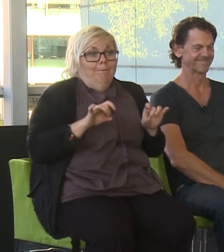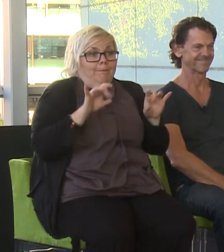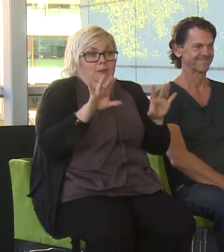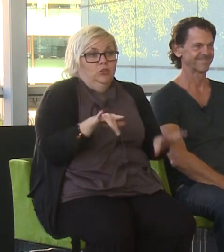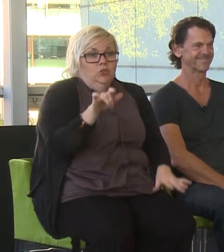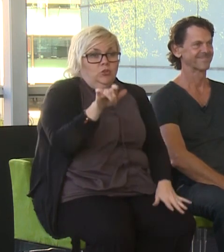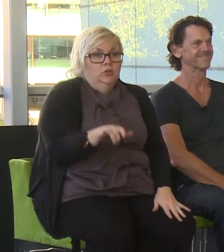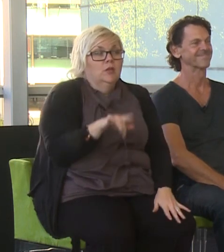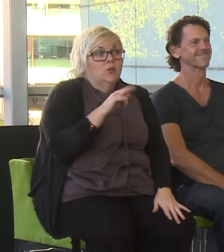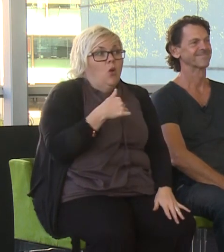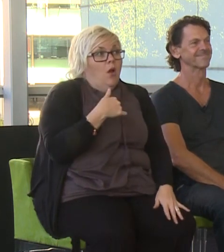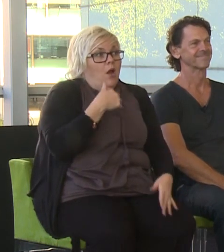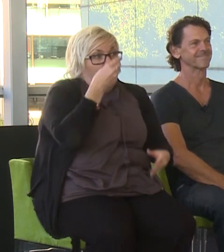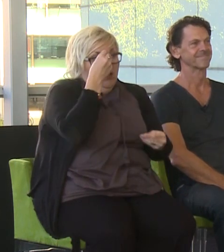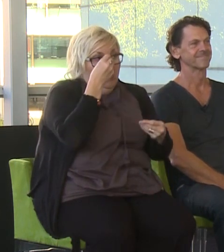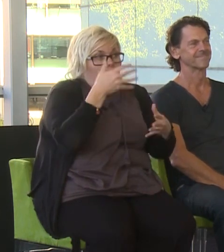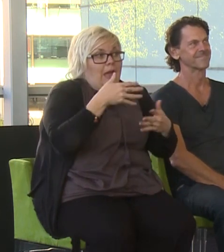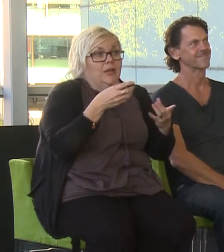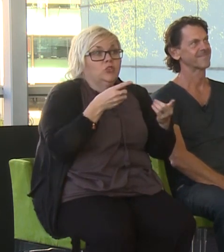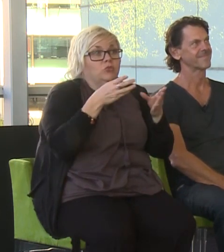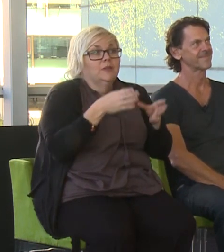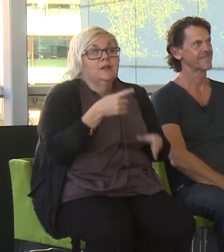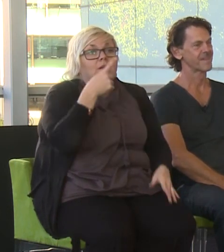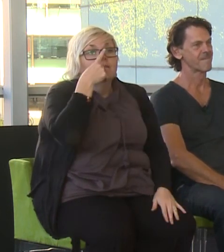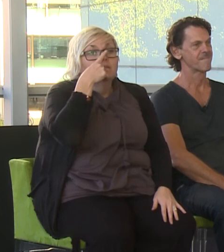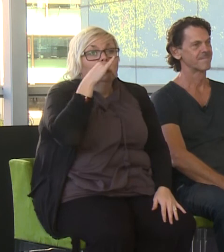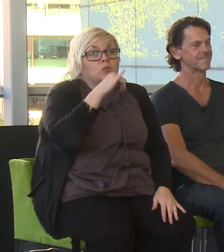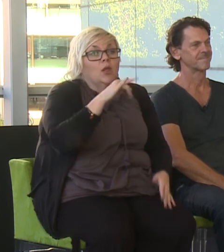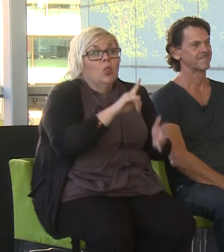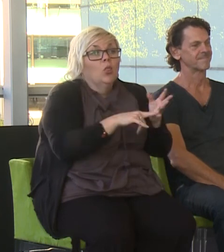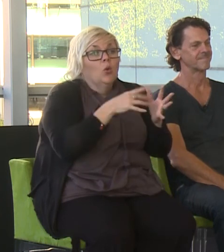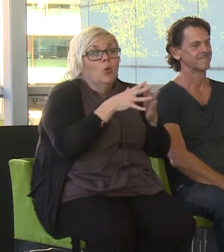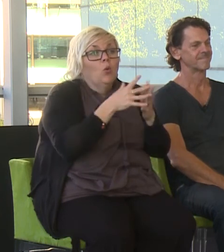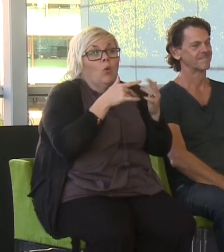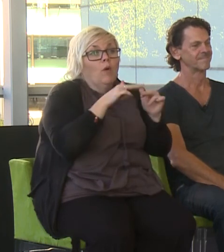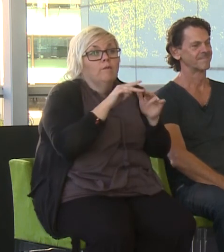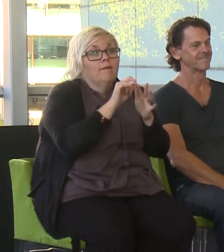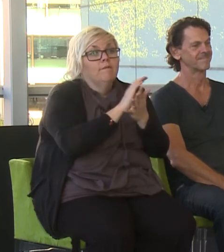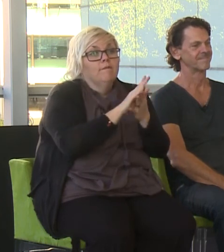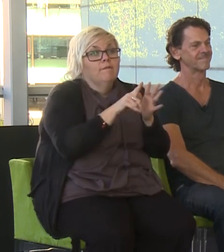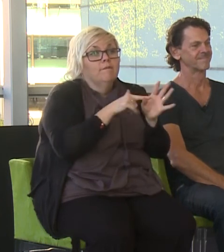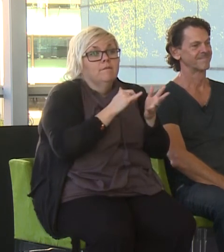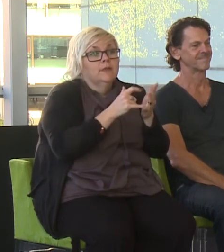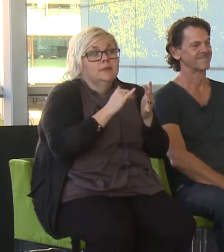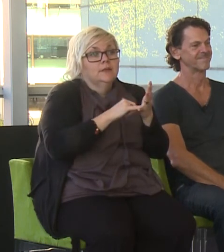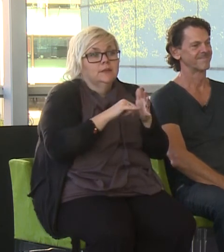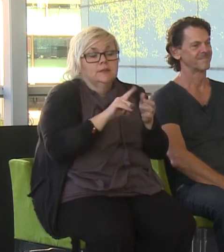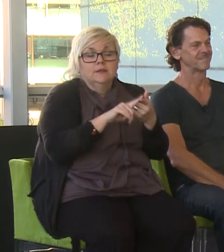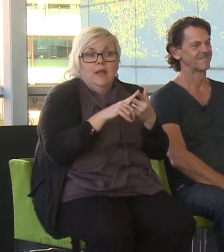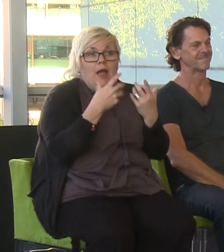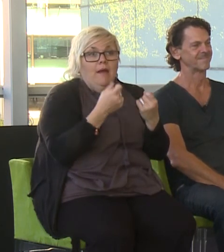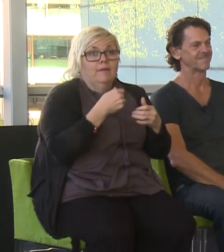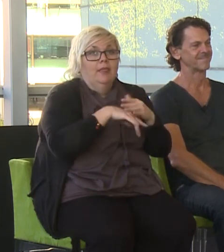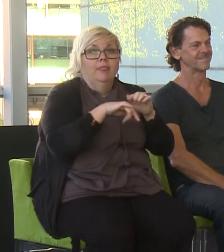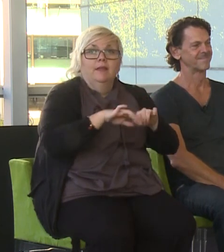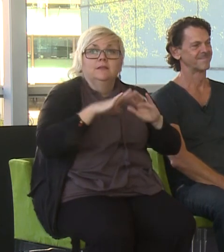advise any aspiring director here today, unfortunately, the laws of physics still apply in this universe.